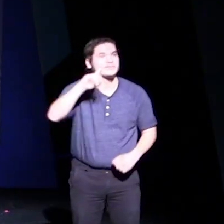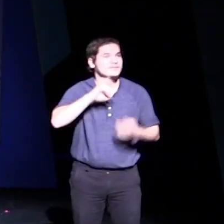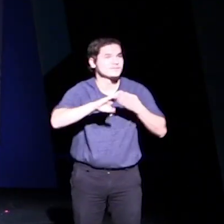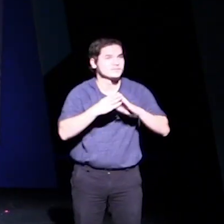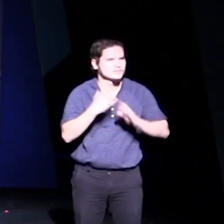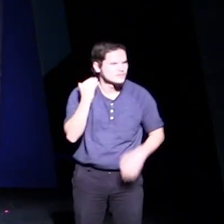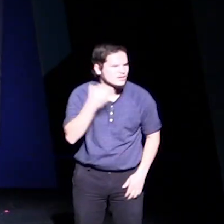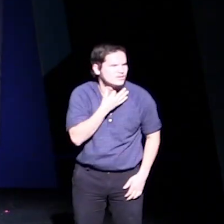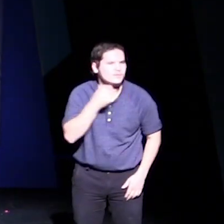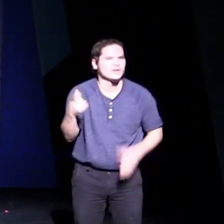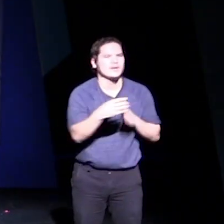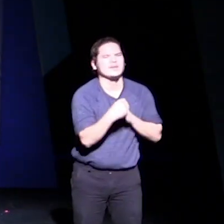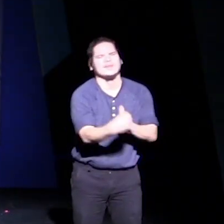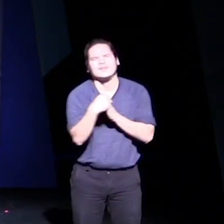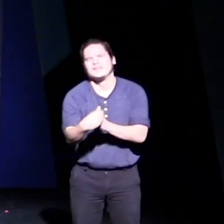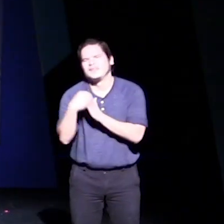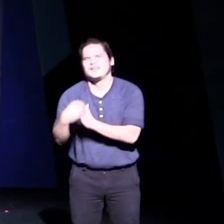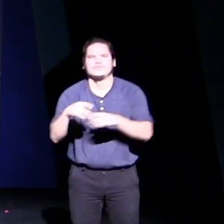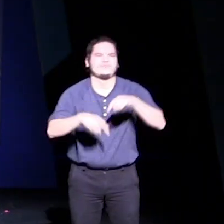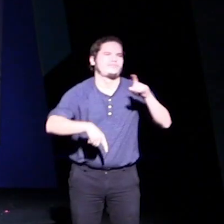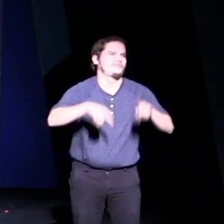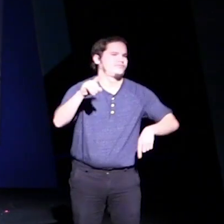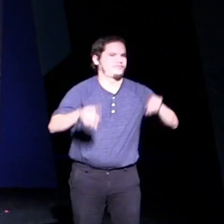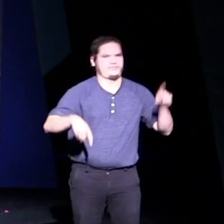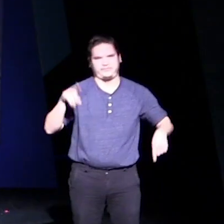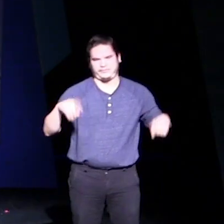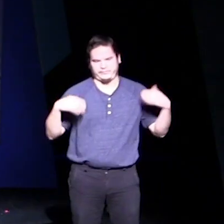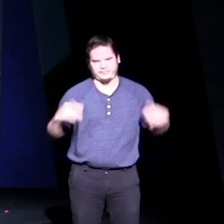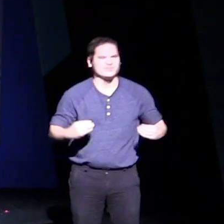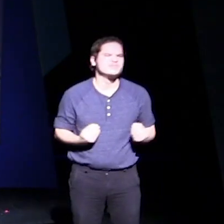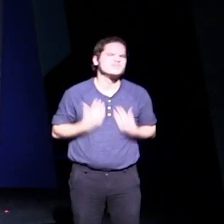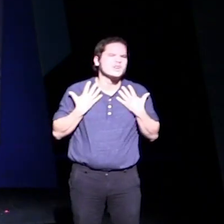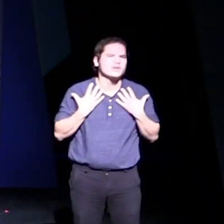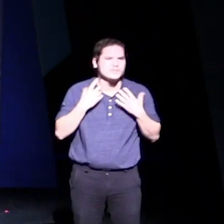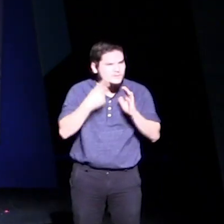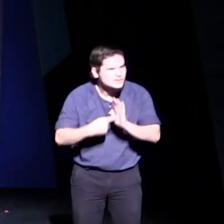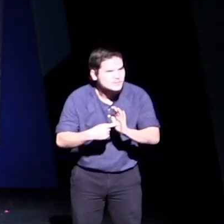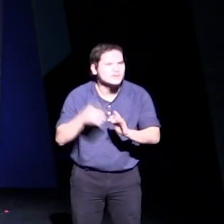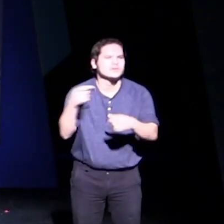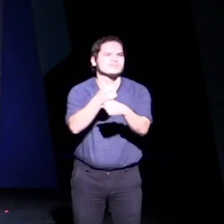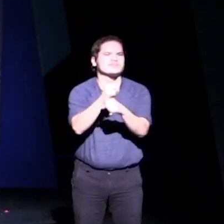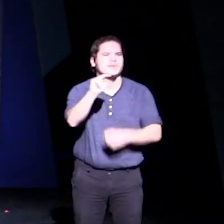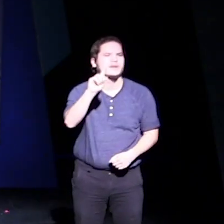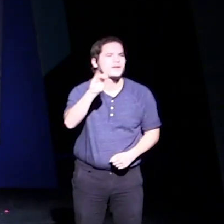He is a shining light in our community. His leadership is unparalleled.